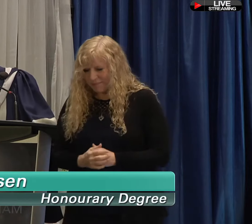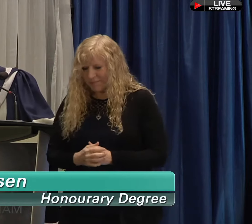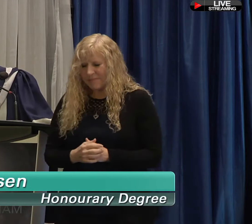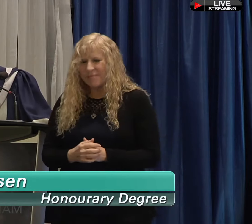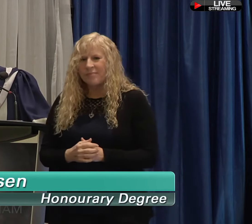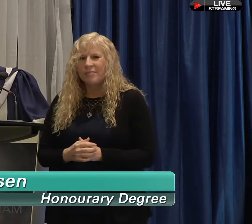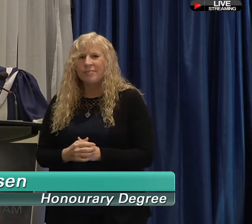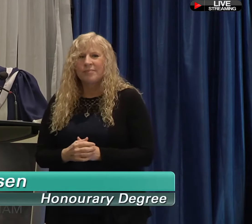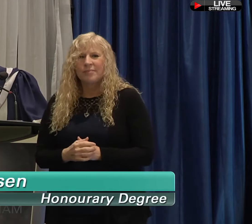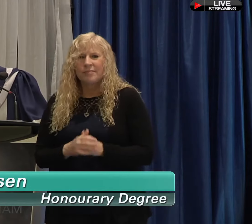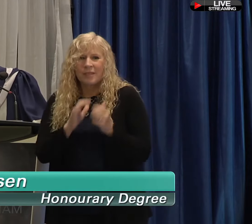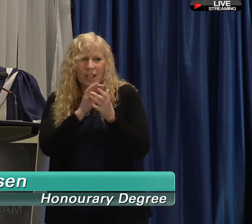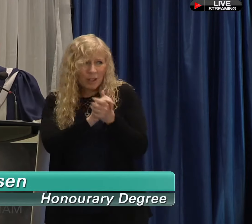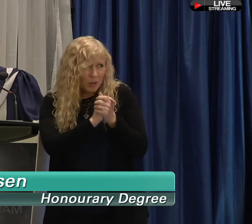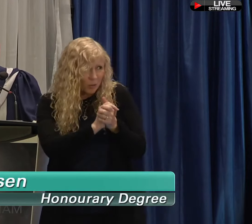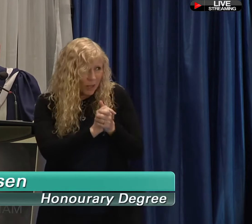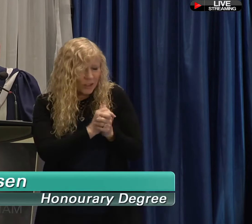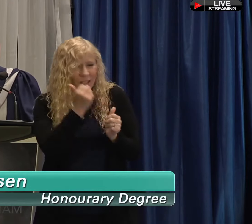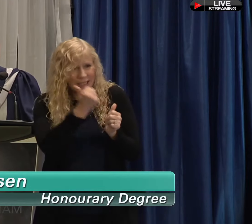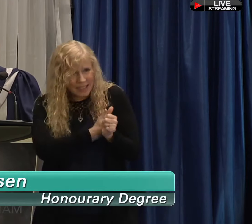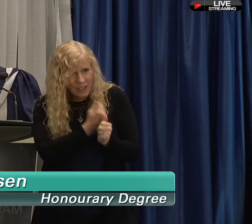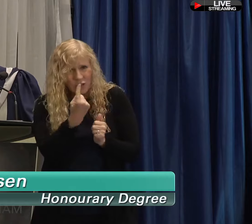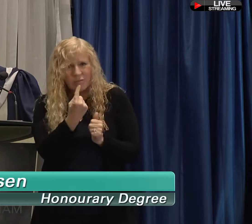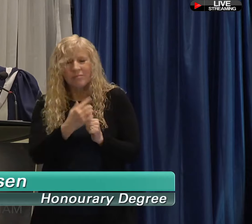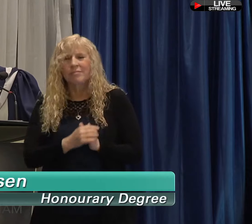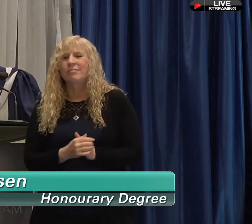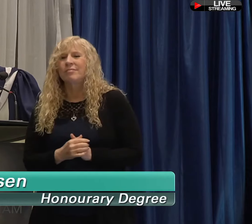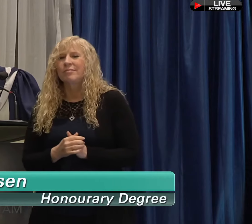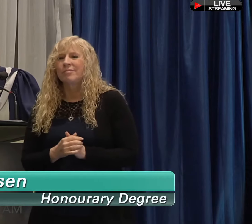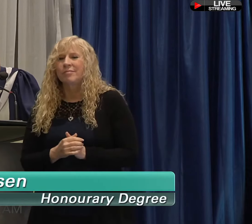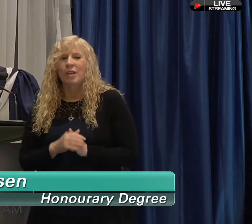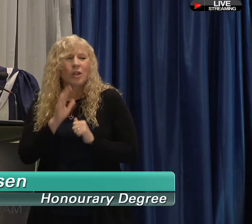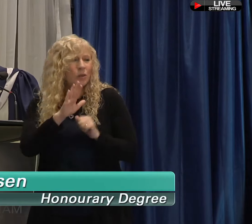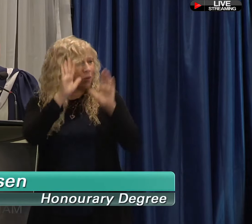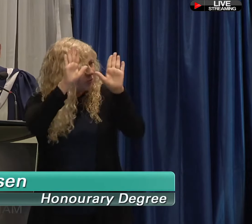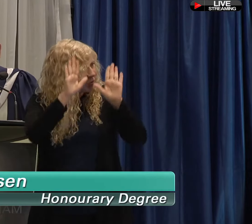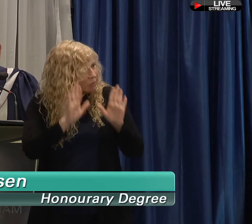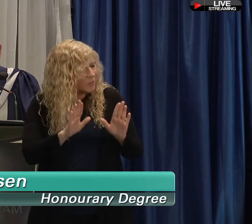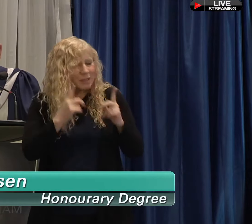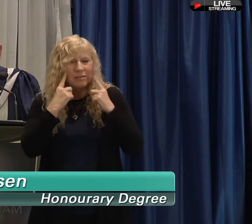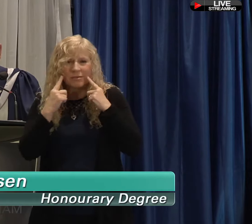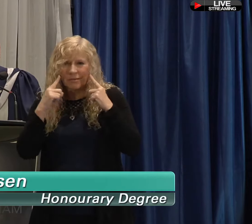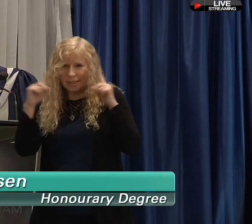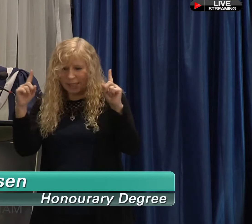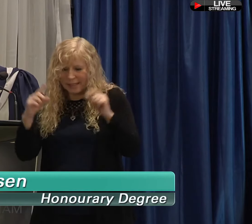I congratulate each of you on your tremendous accomplishments.